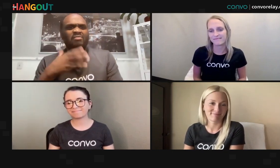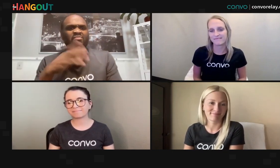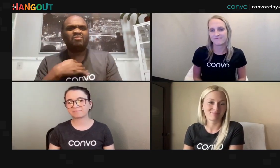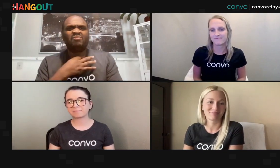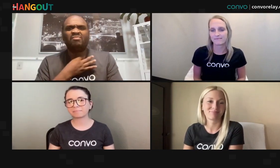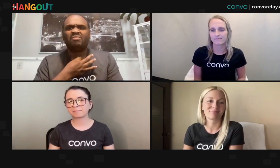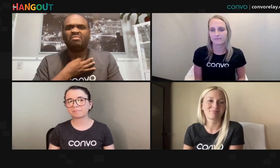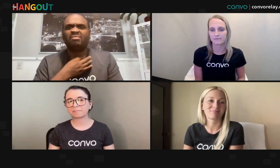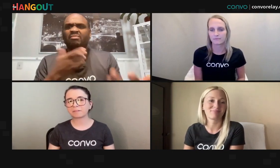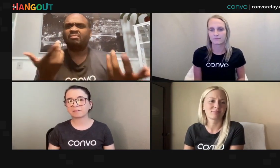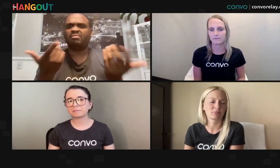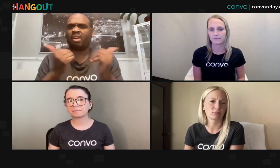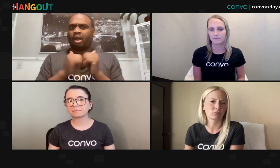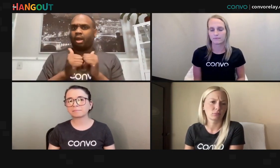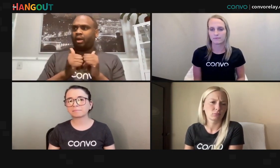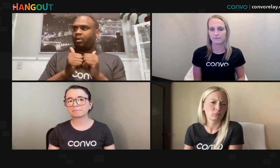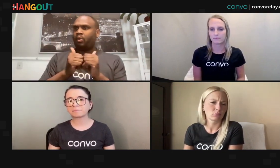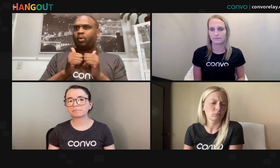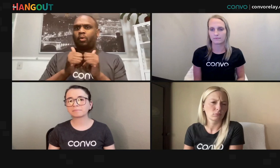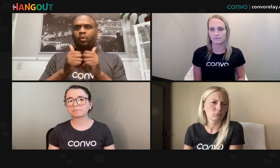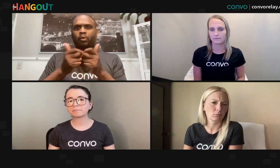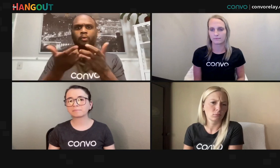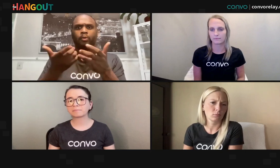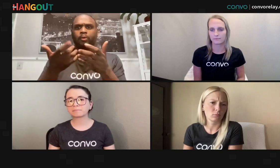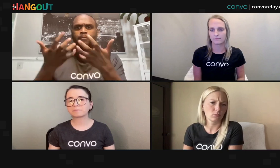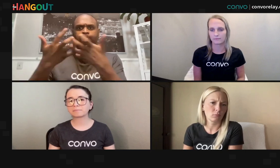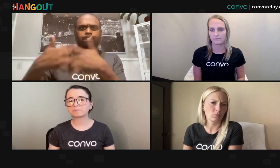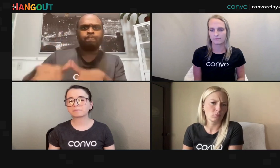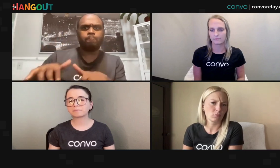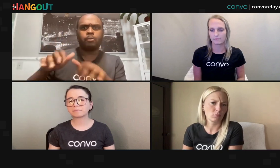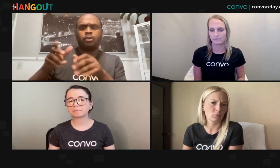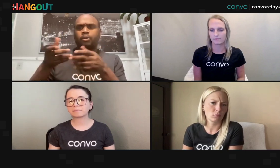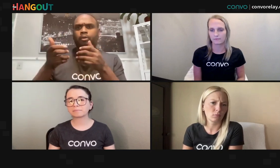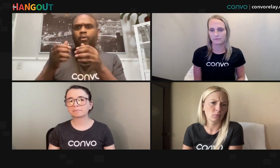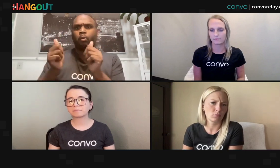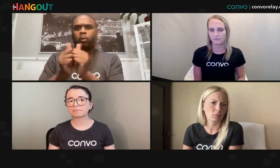This is Zen. Let me ask you a question.